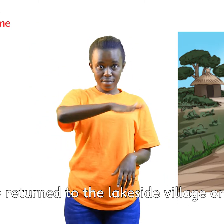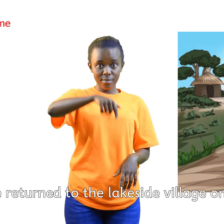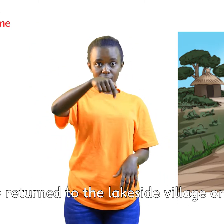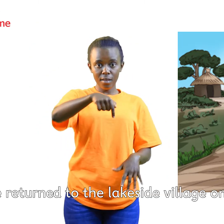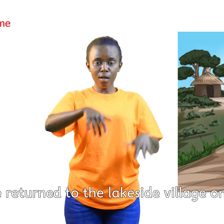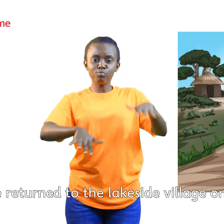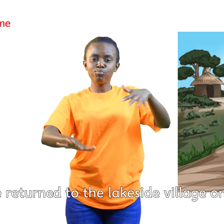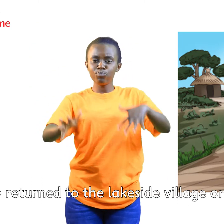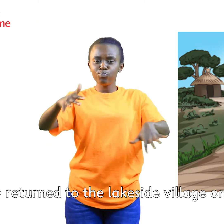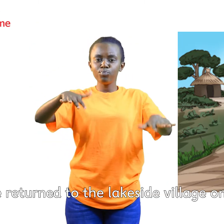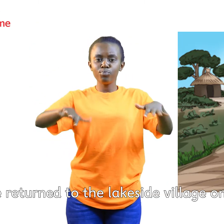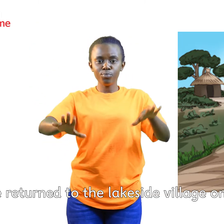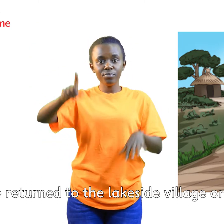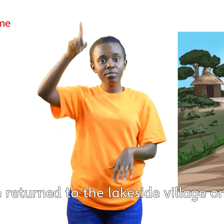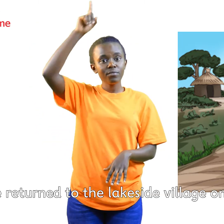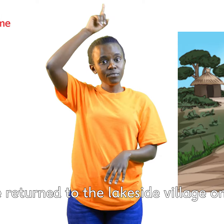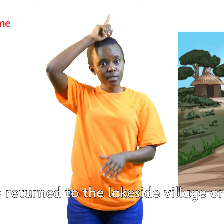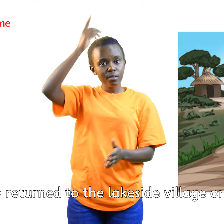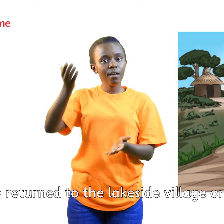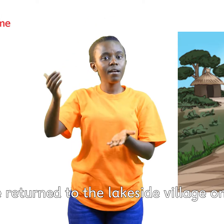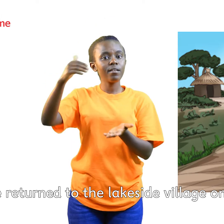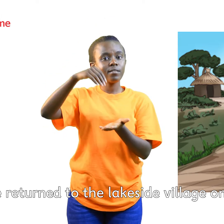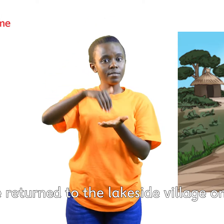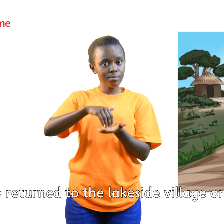Life returned to the lakeside village once again.